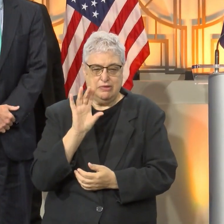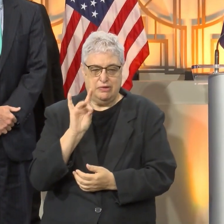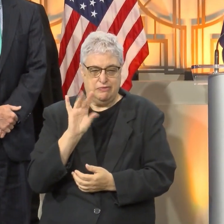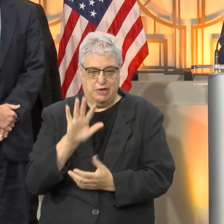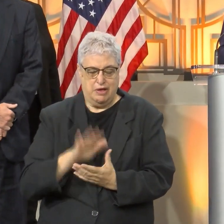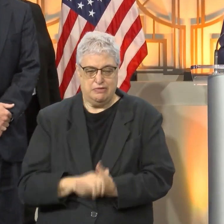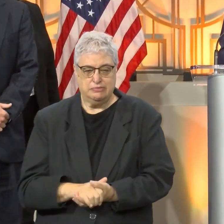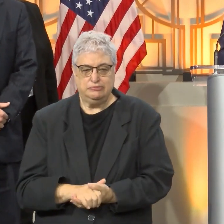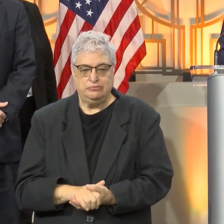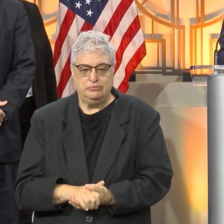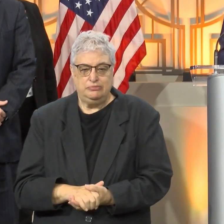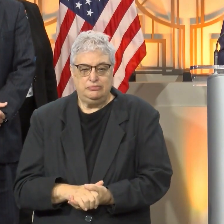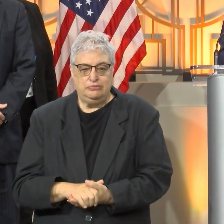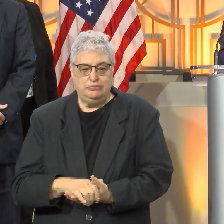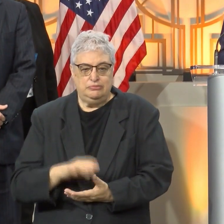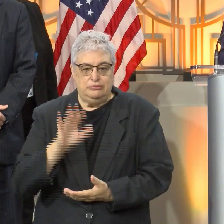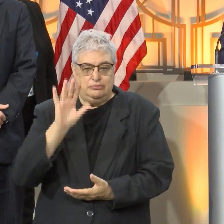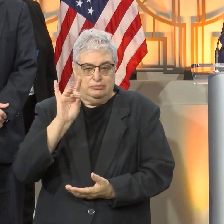36,985. Again, that's